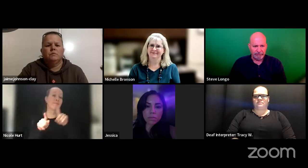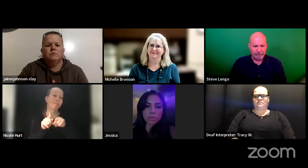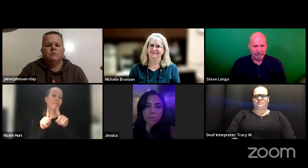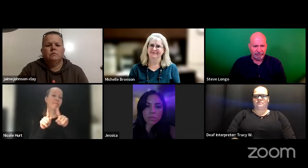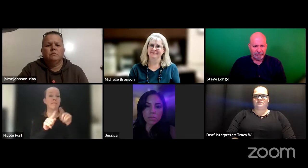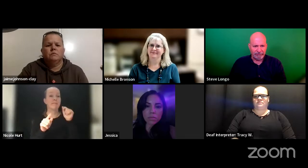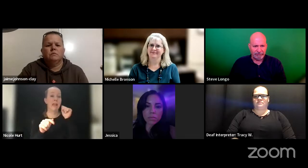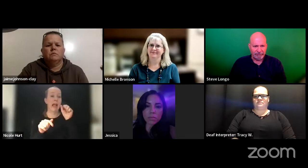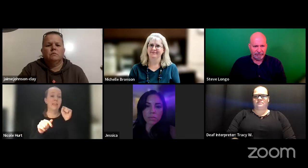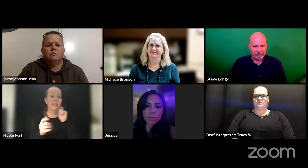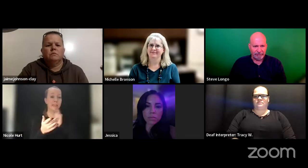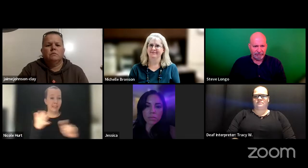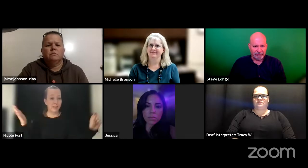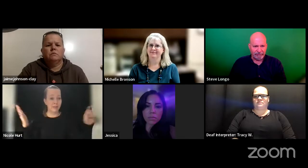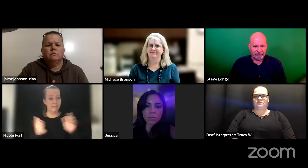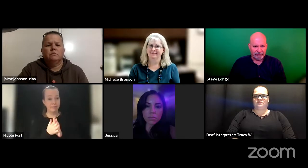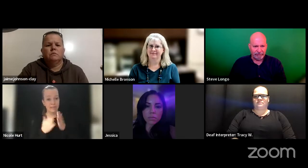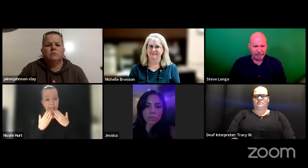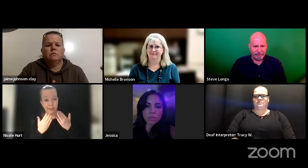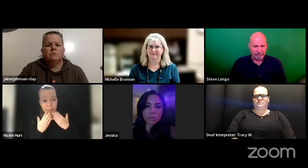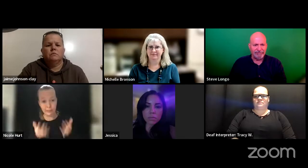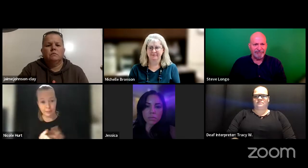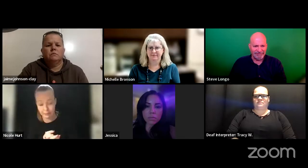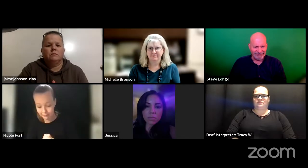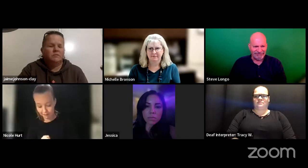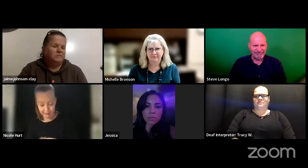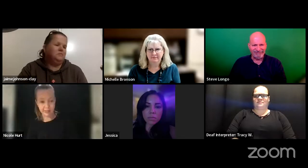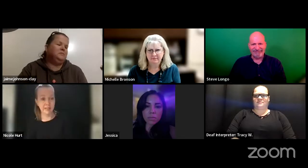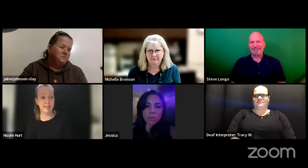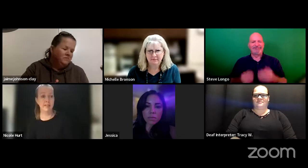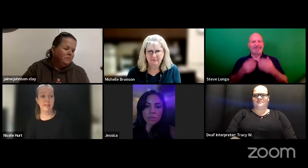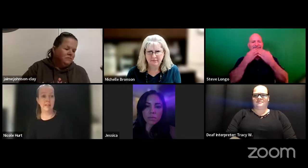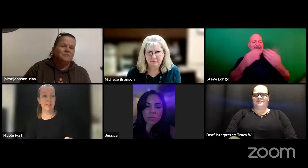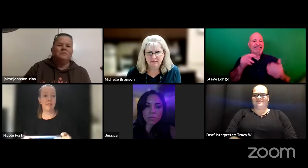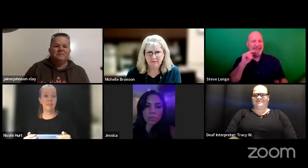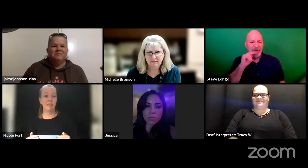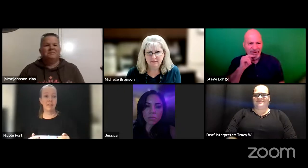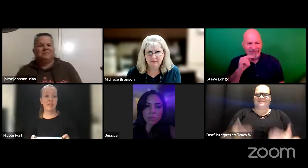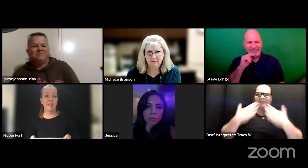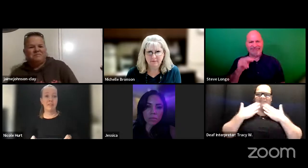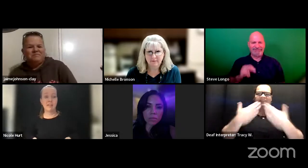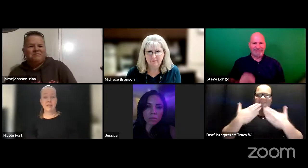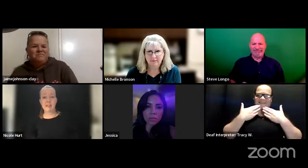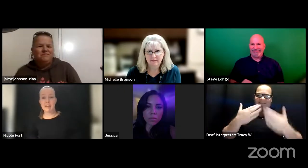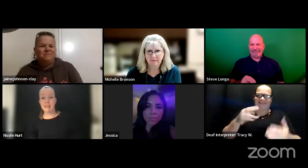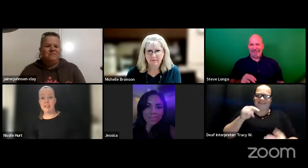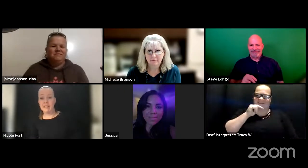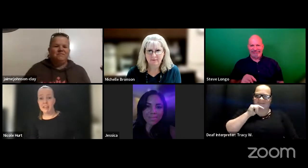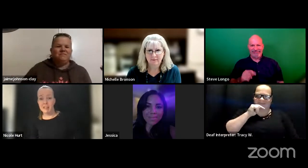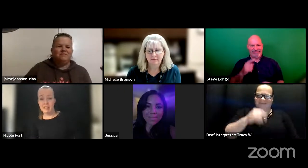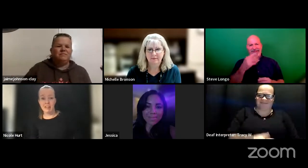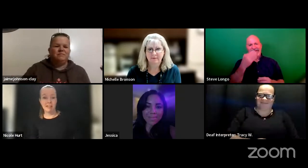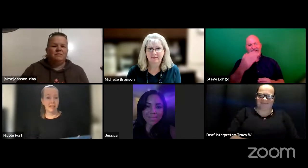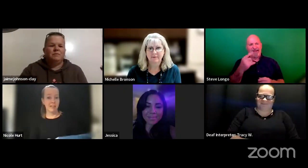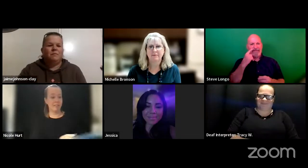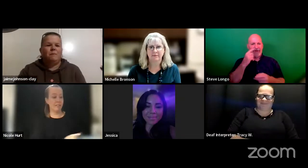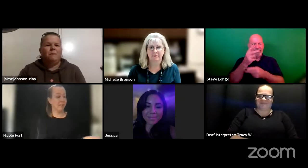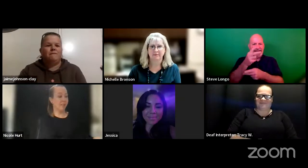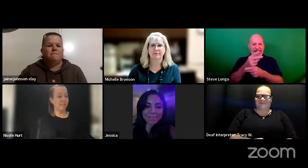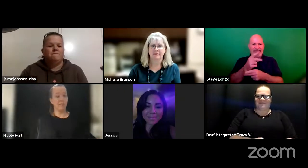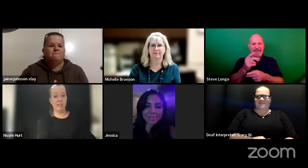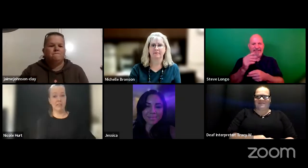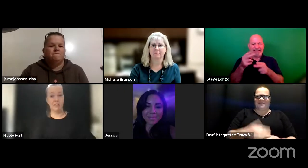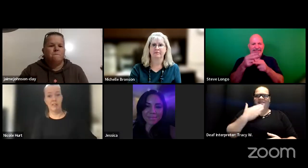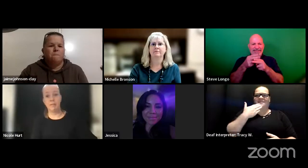that I can focus on my vice presidential duties. So if you are interested in secretary, please let us know.